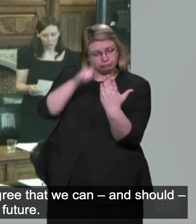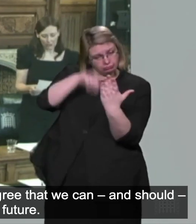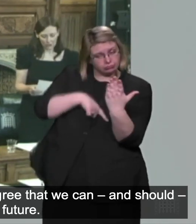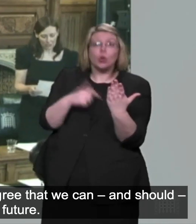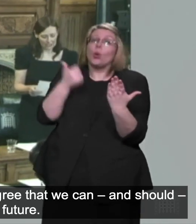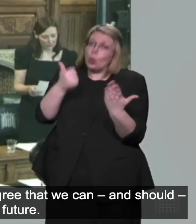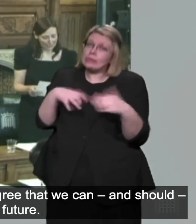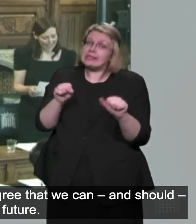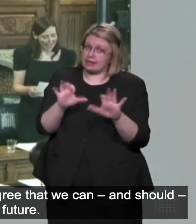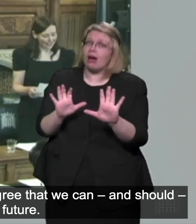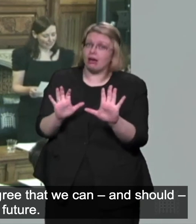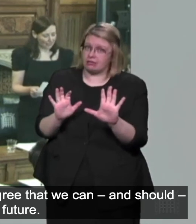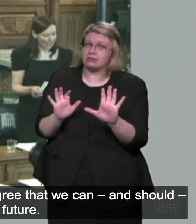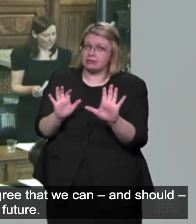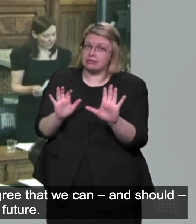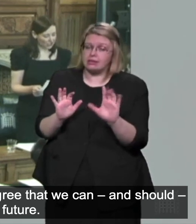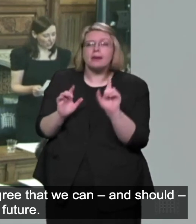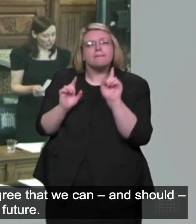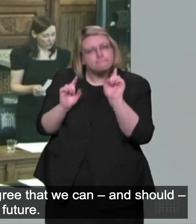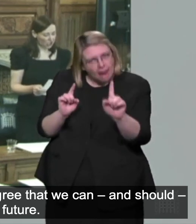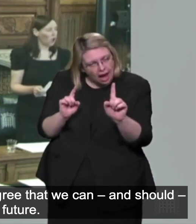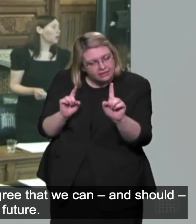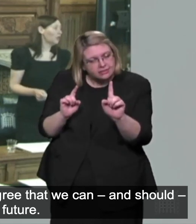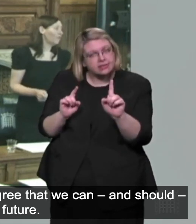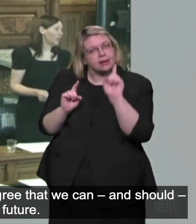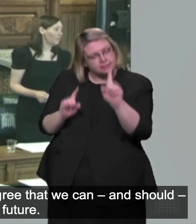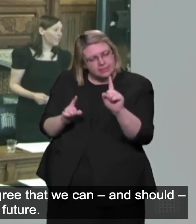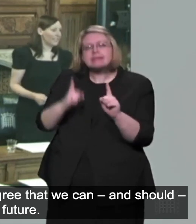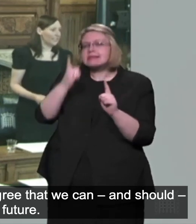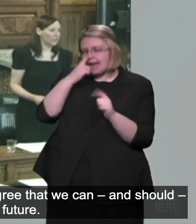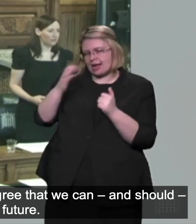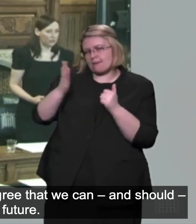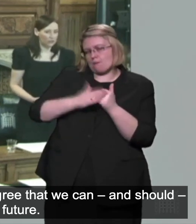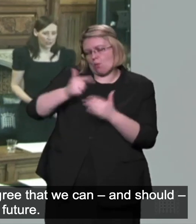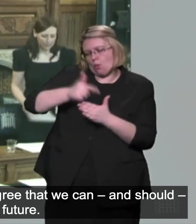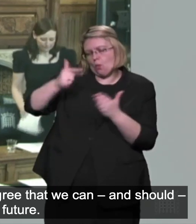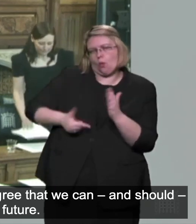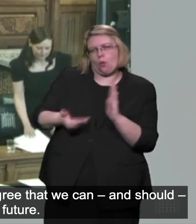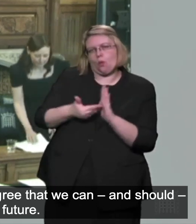you will agree that we can and should go a lot further in the future.